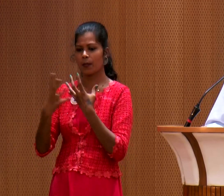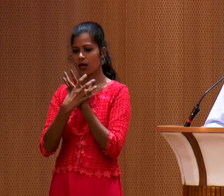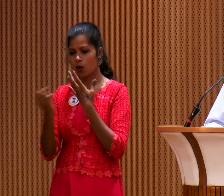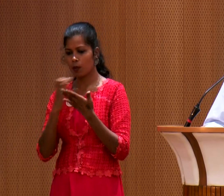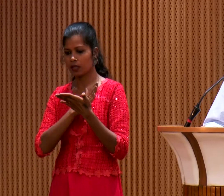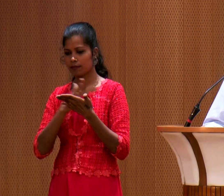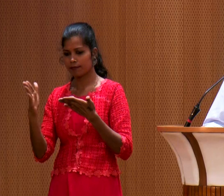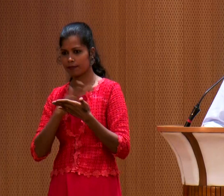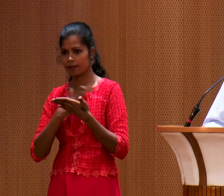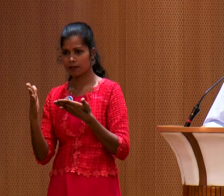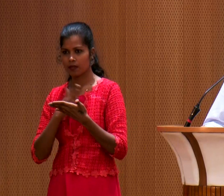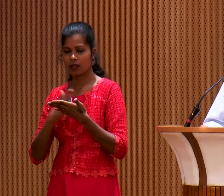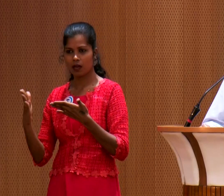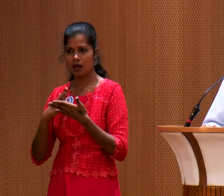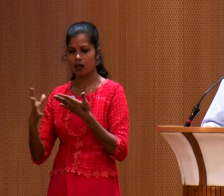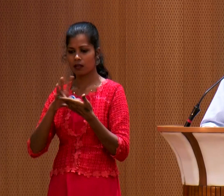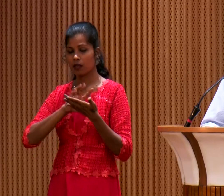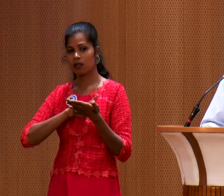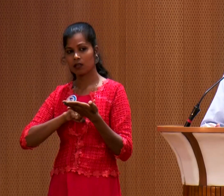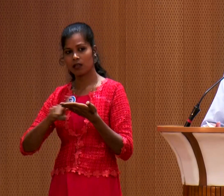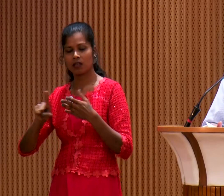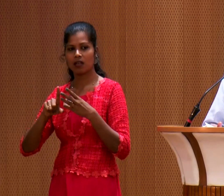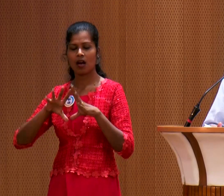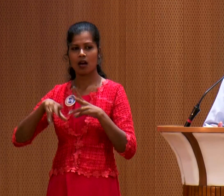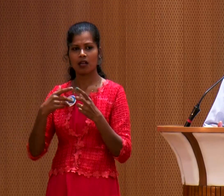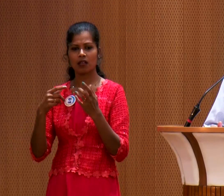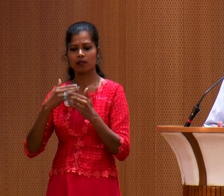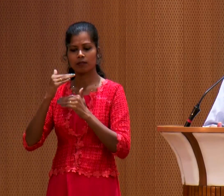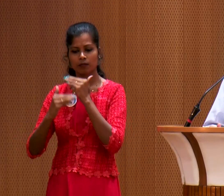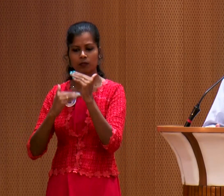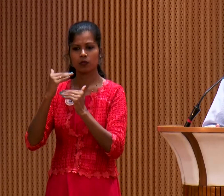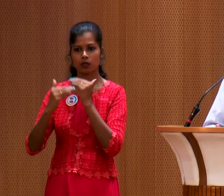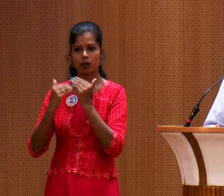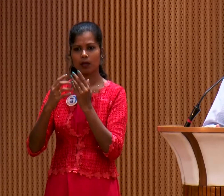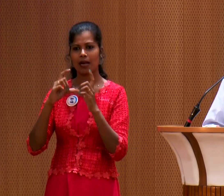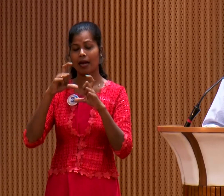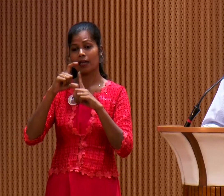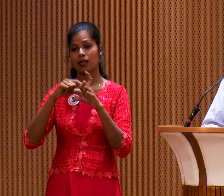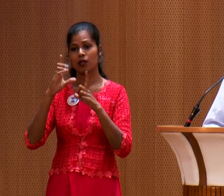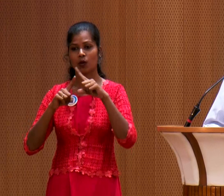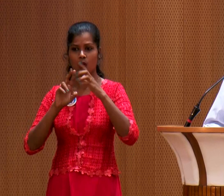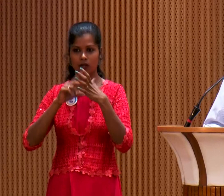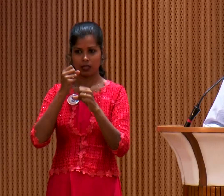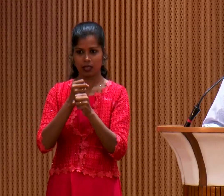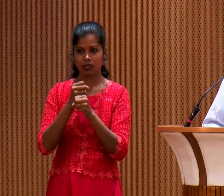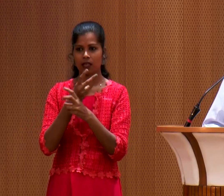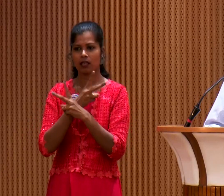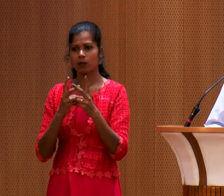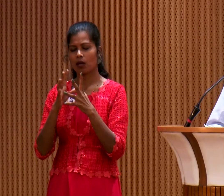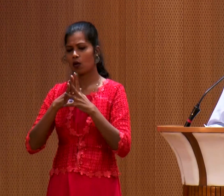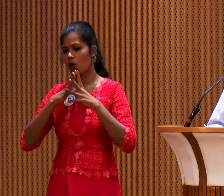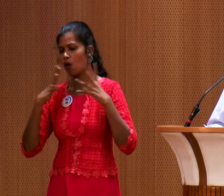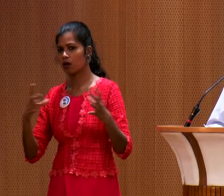process eventually gave way to what is today known as the decorticator, where very